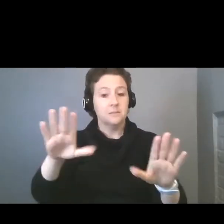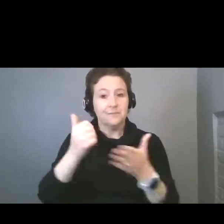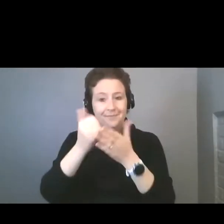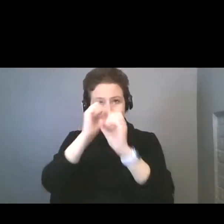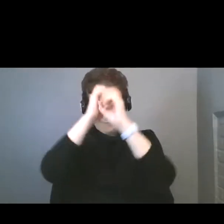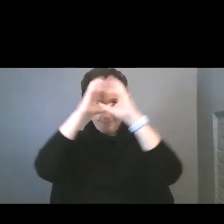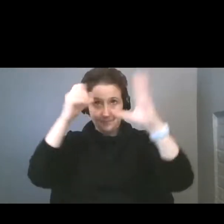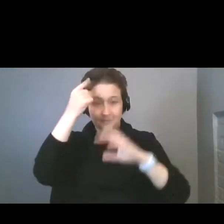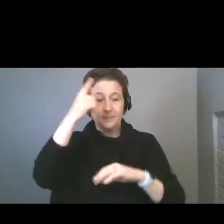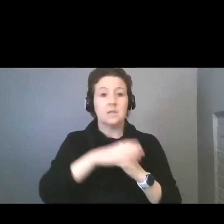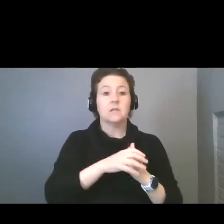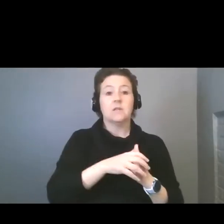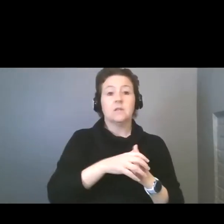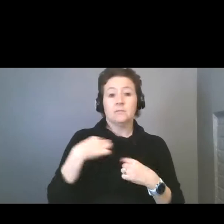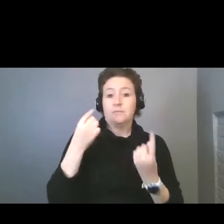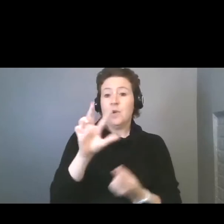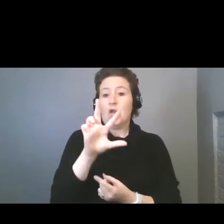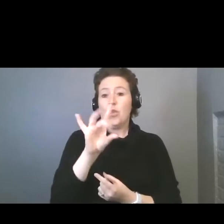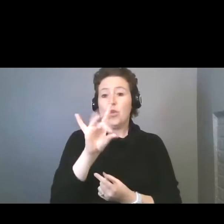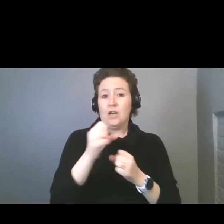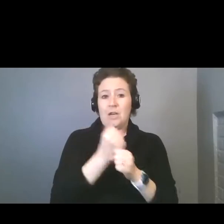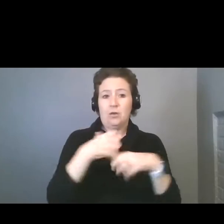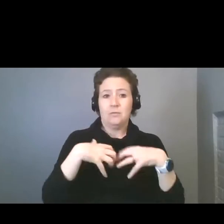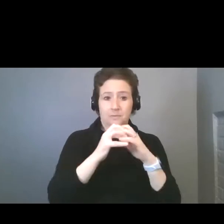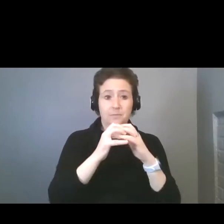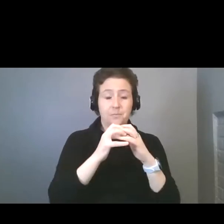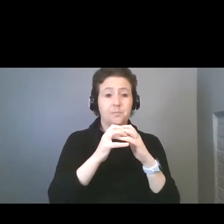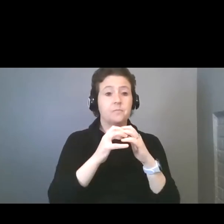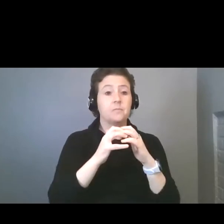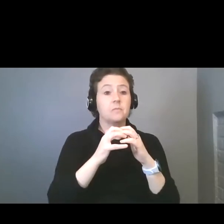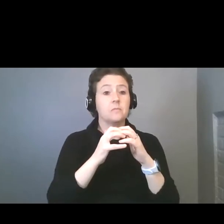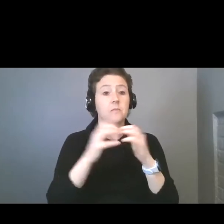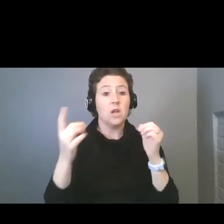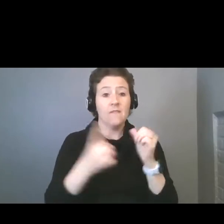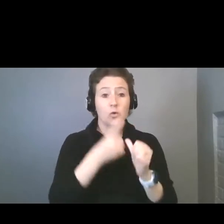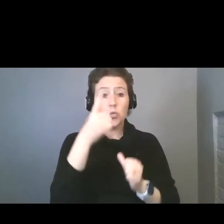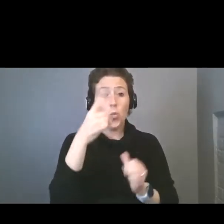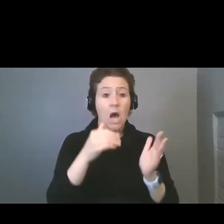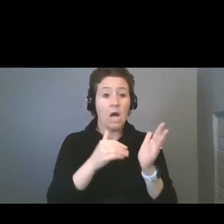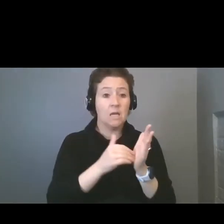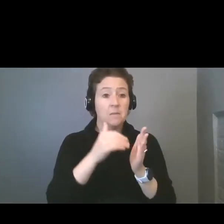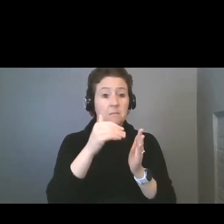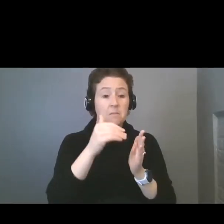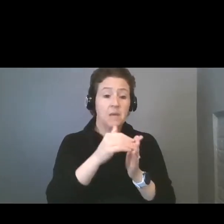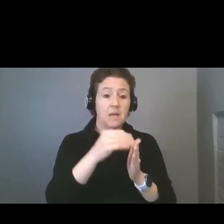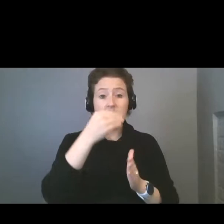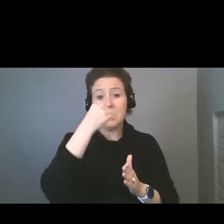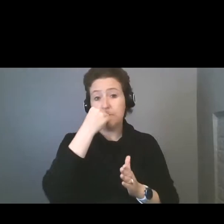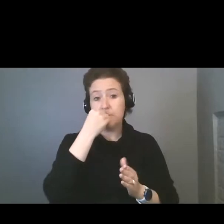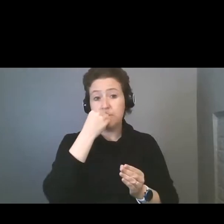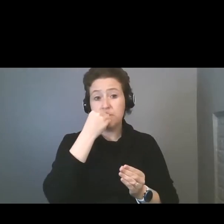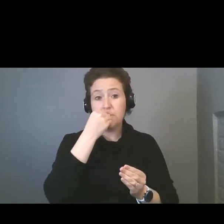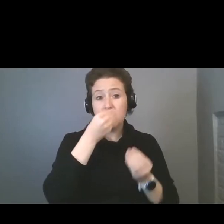in Riverbend Foodbank's 38-year history, our first 1 million meal month was in August of